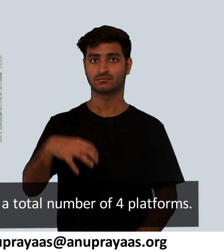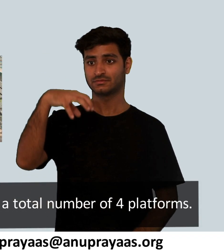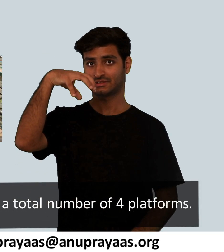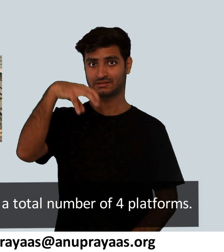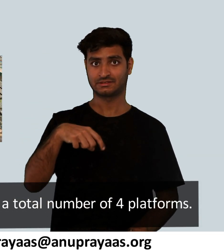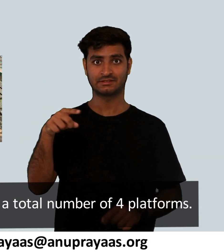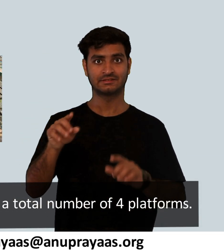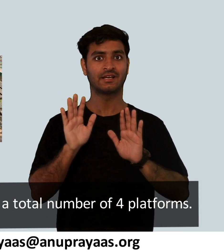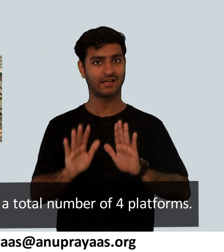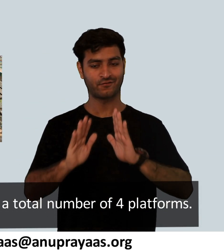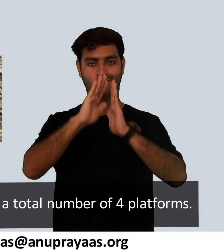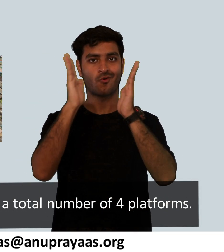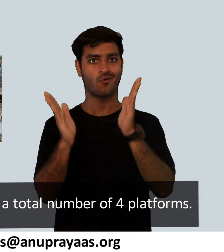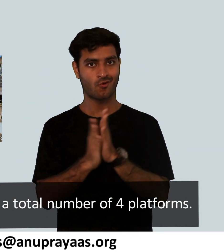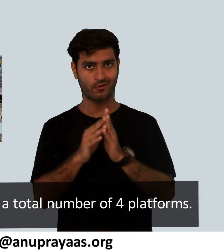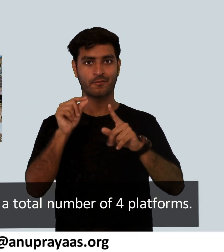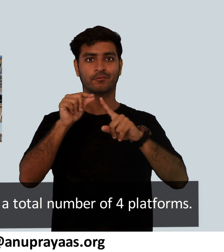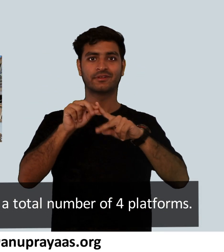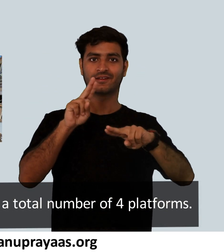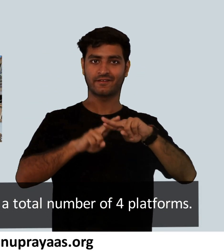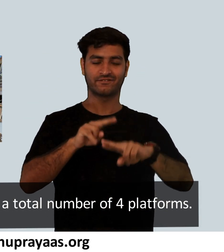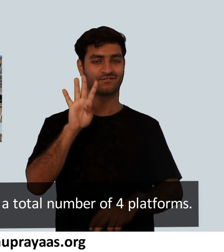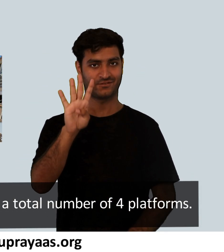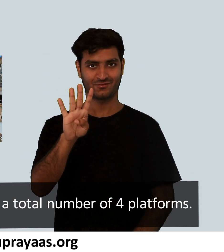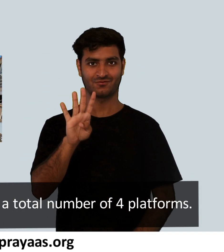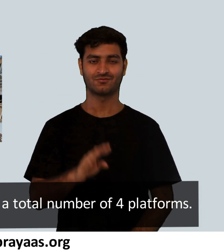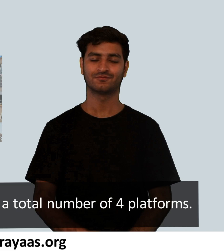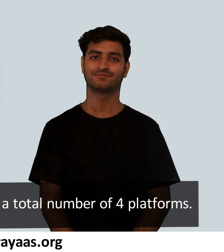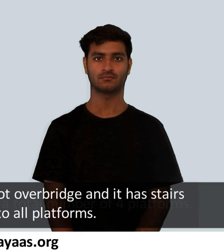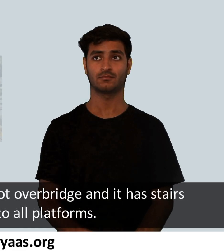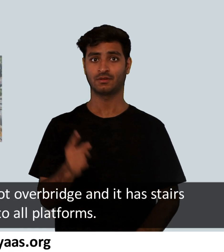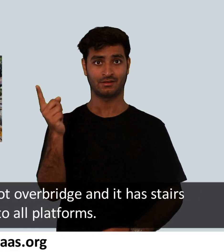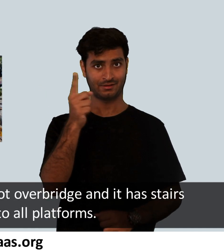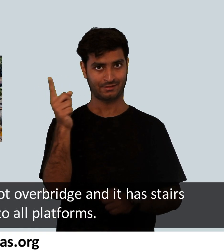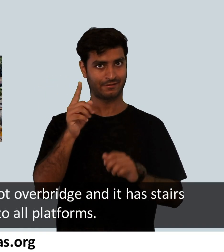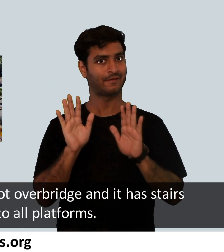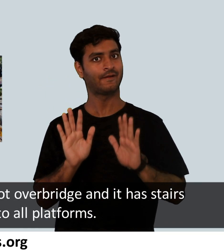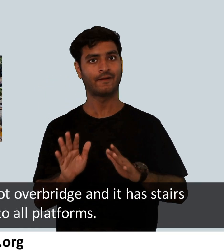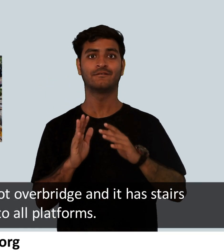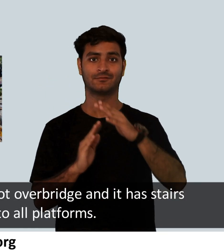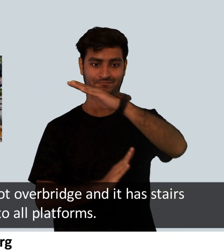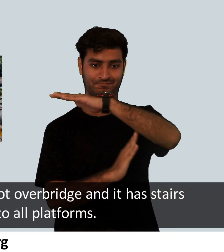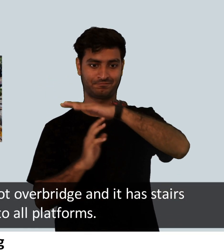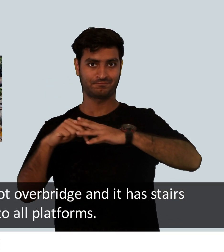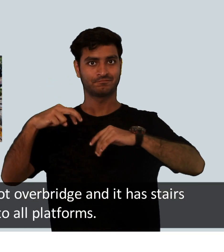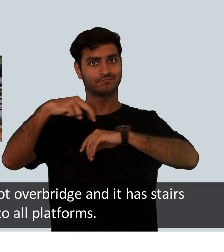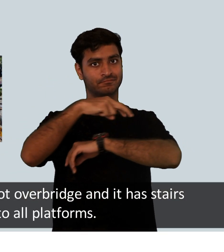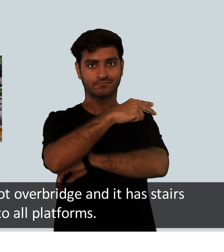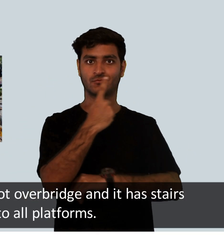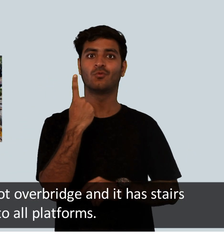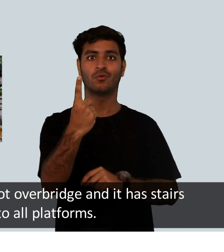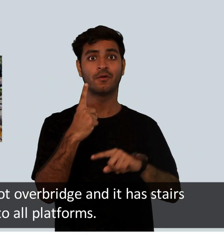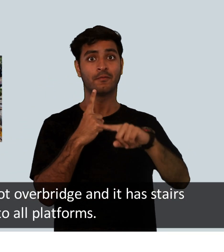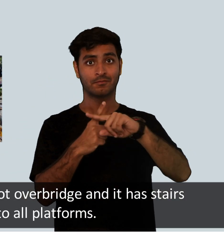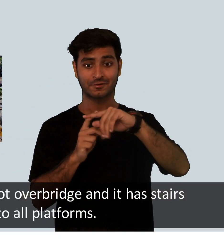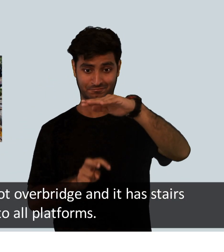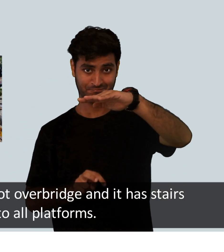This station has a total number of four platforms. There is one foot-over bridge and it has stairs to all